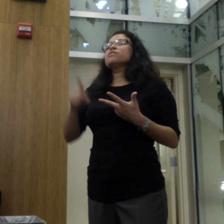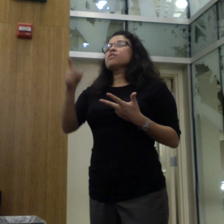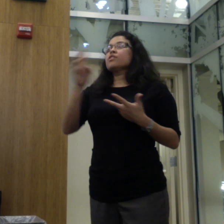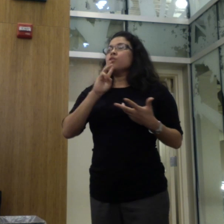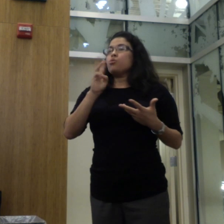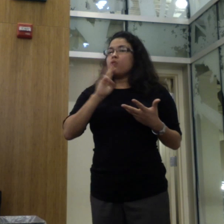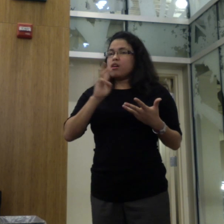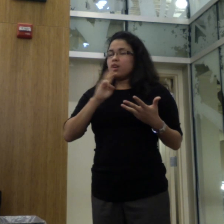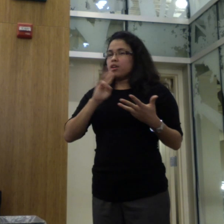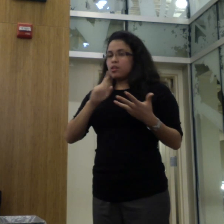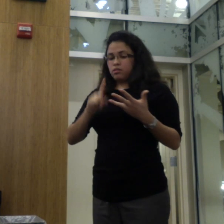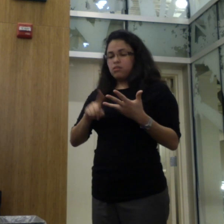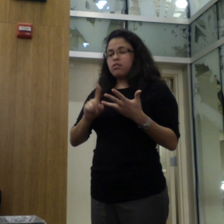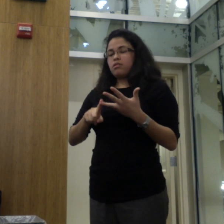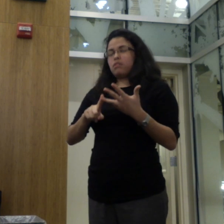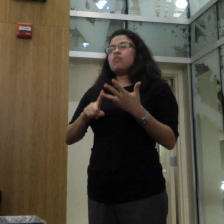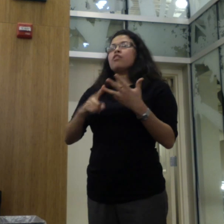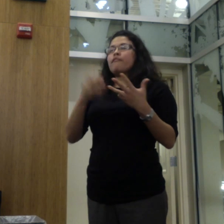food and water.